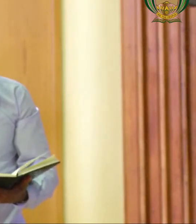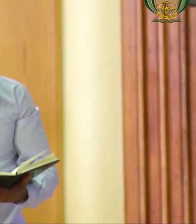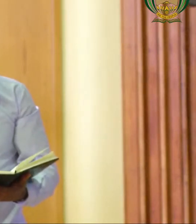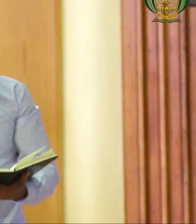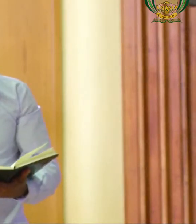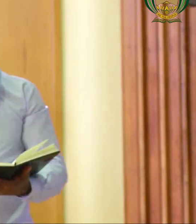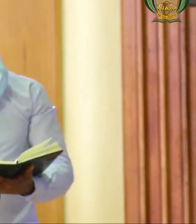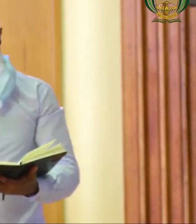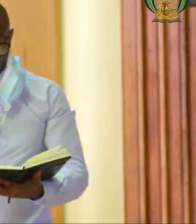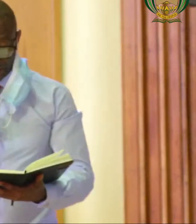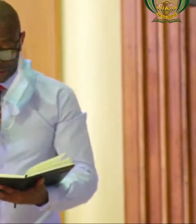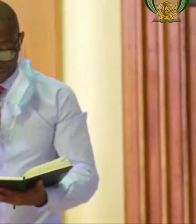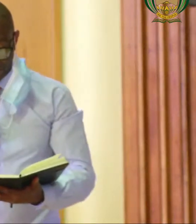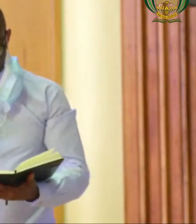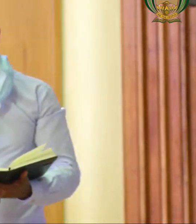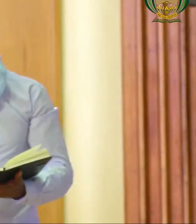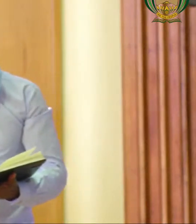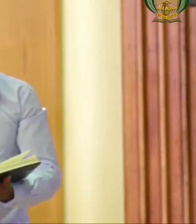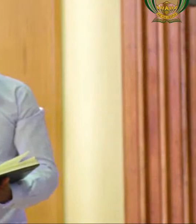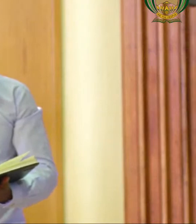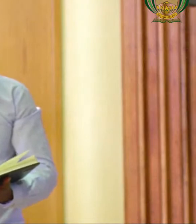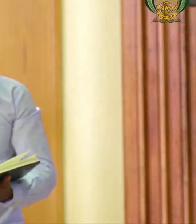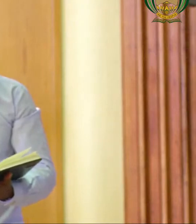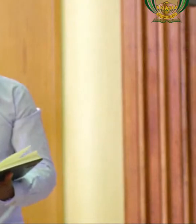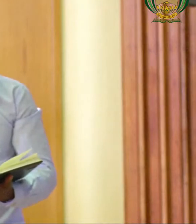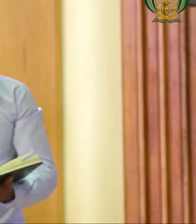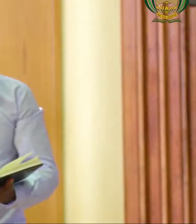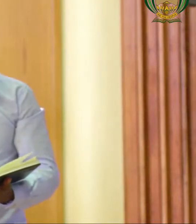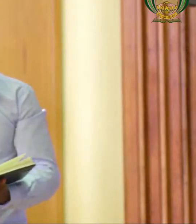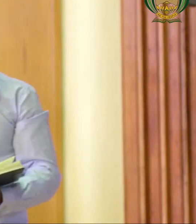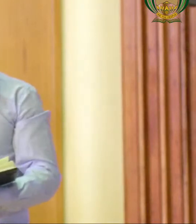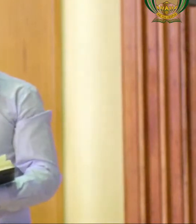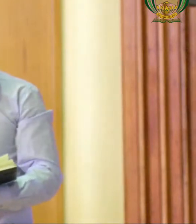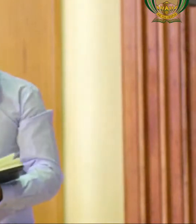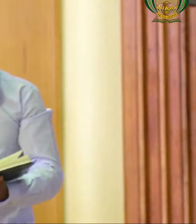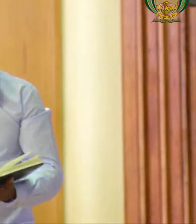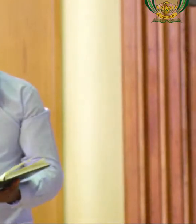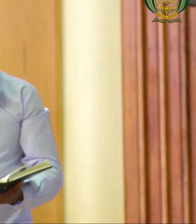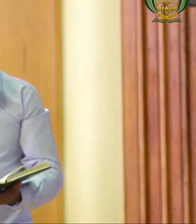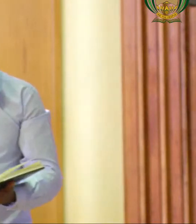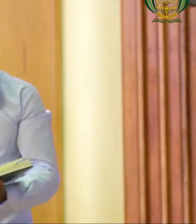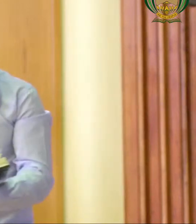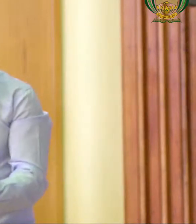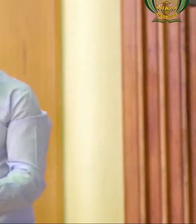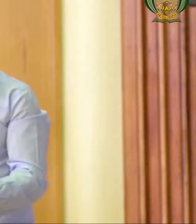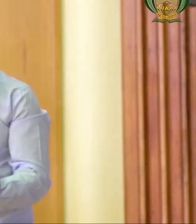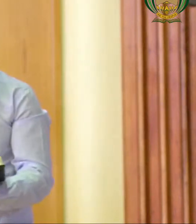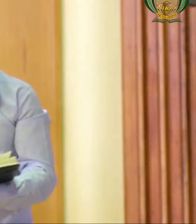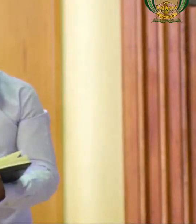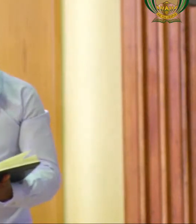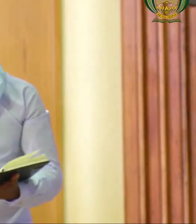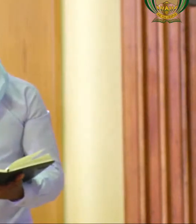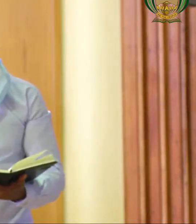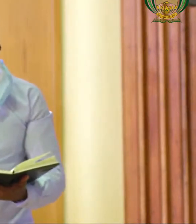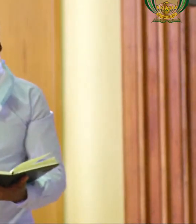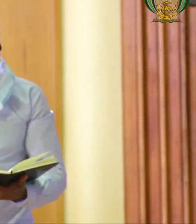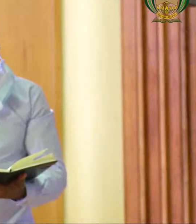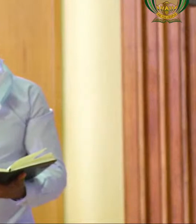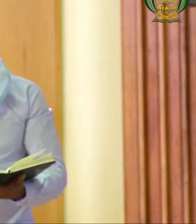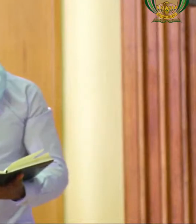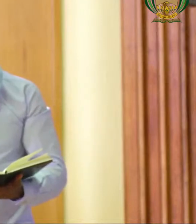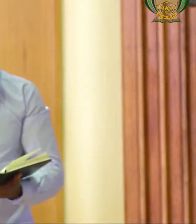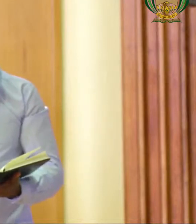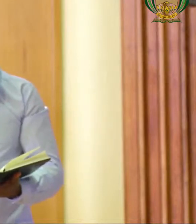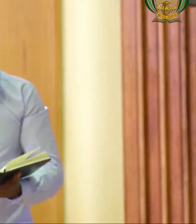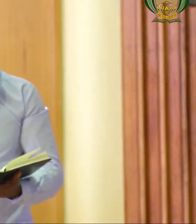so. But what he says that he does not speak on behalf of the DA, but he speaks on behalf of the branch which he's coming from.